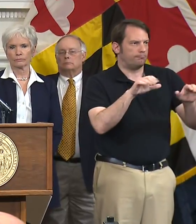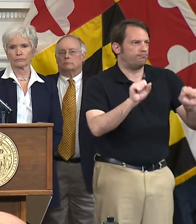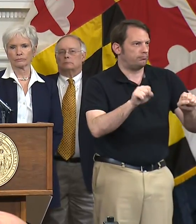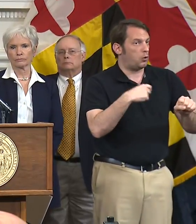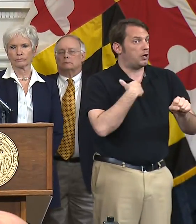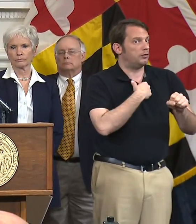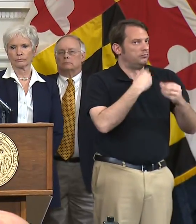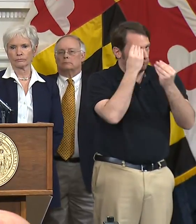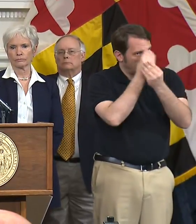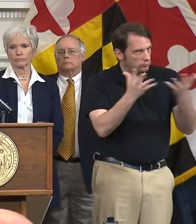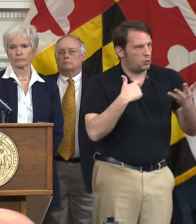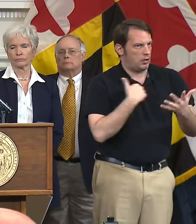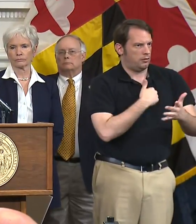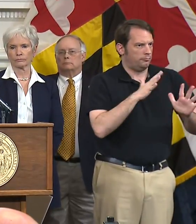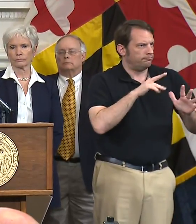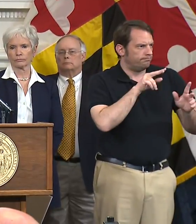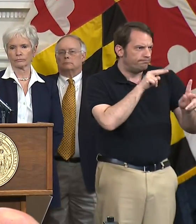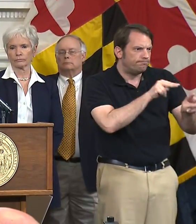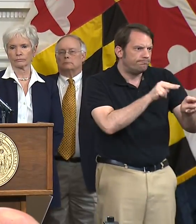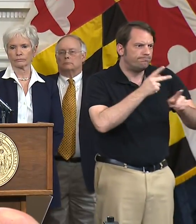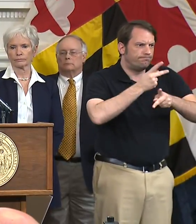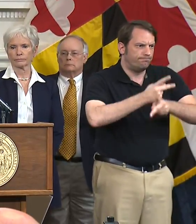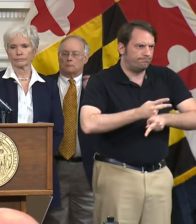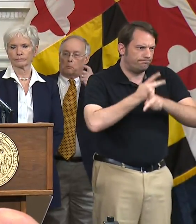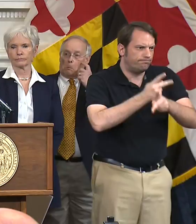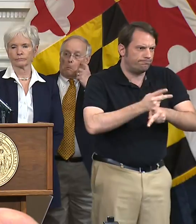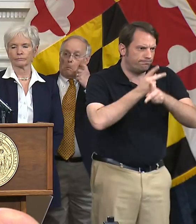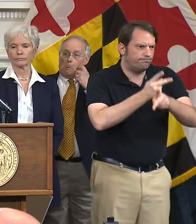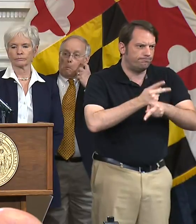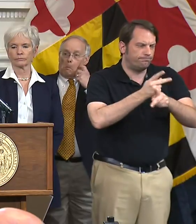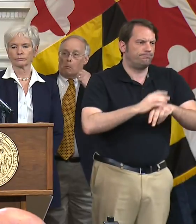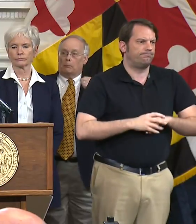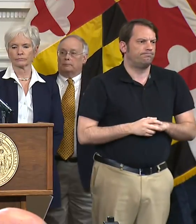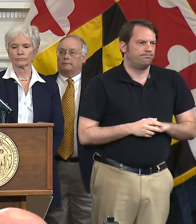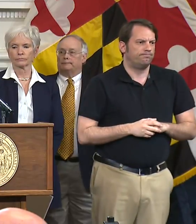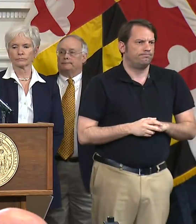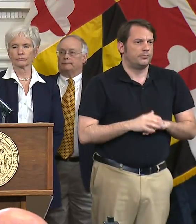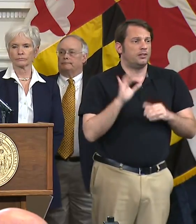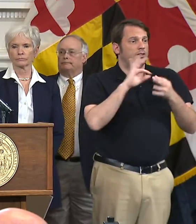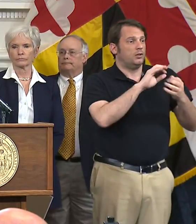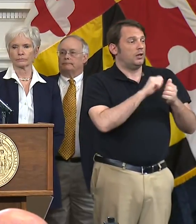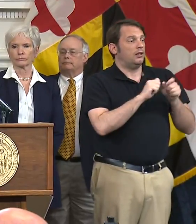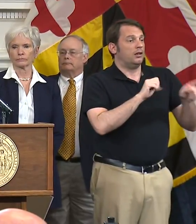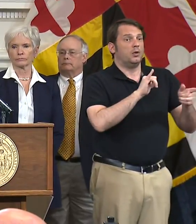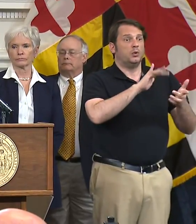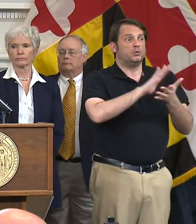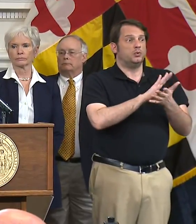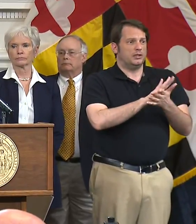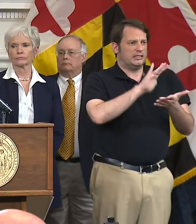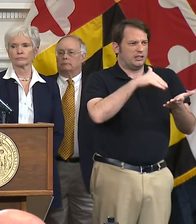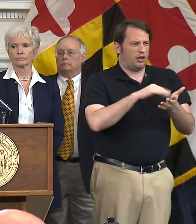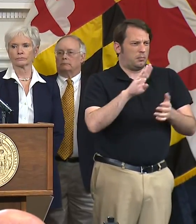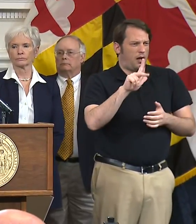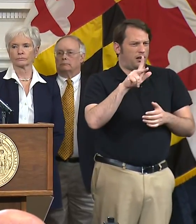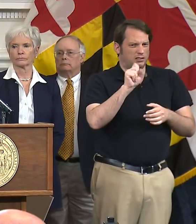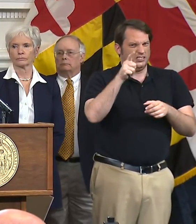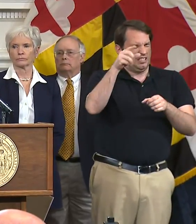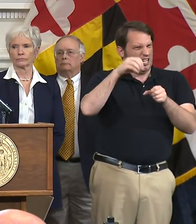School District in the Philadelphia suburbs made the decision to close five local schools